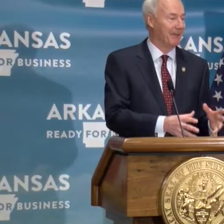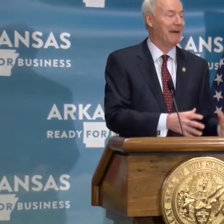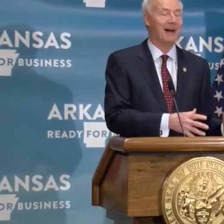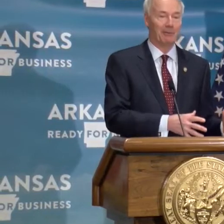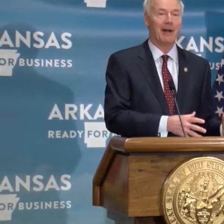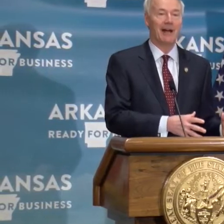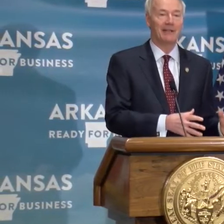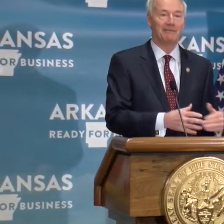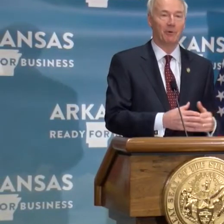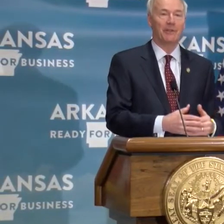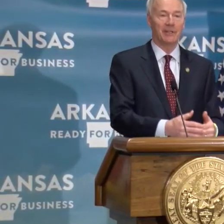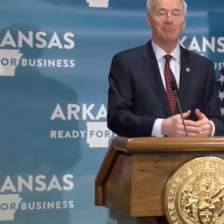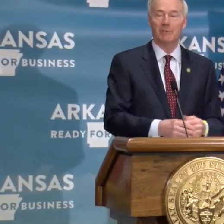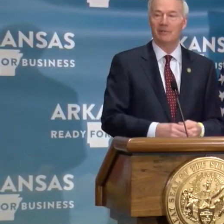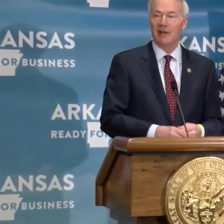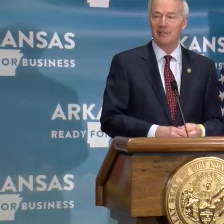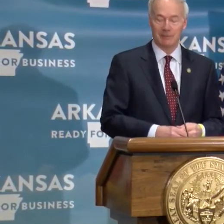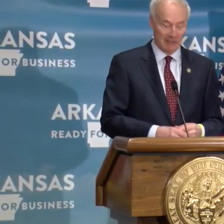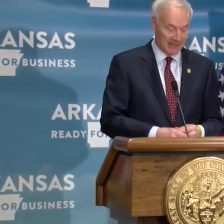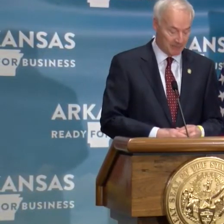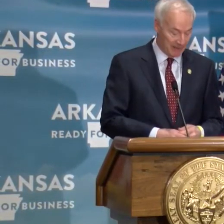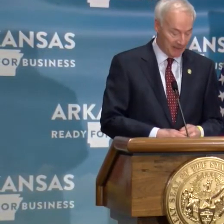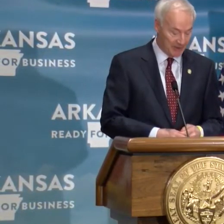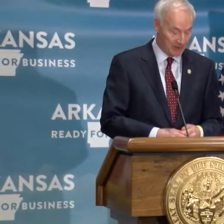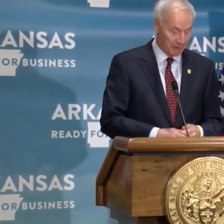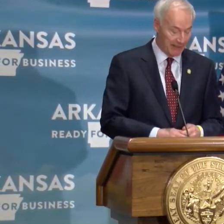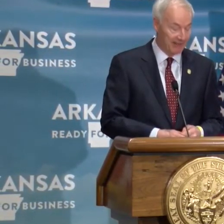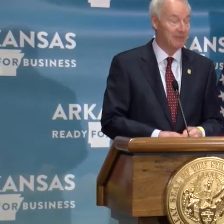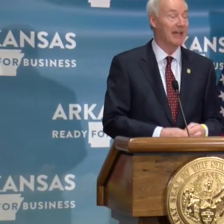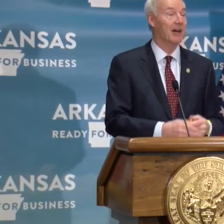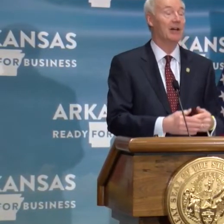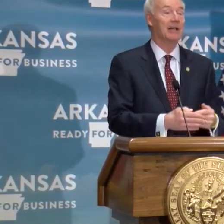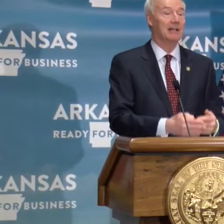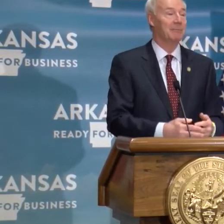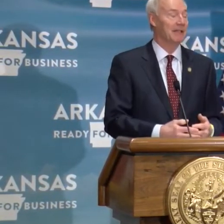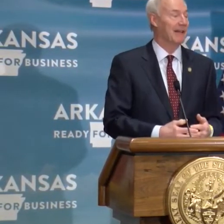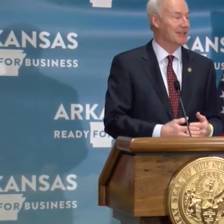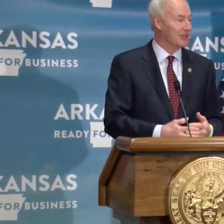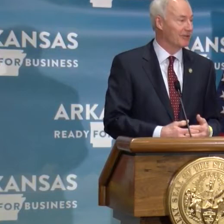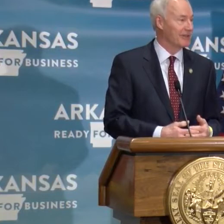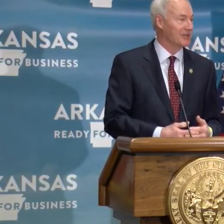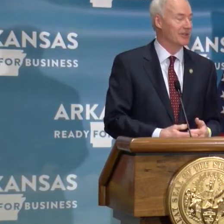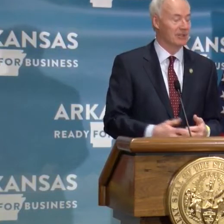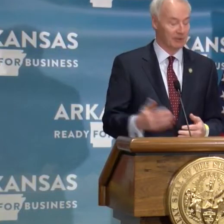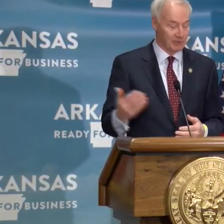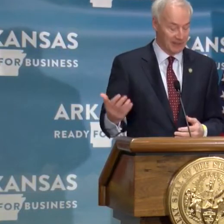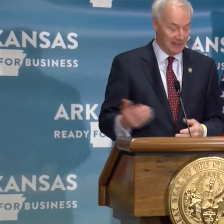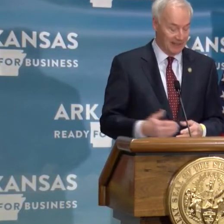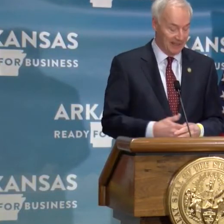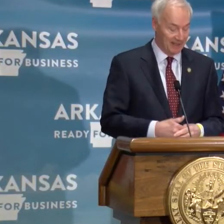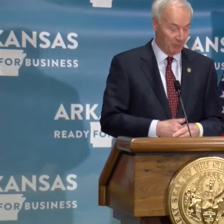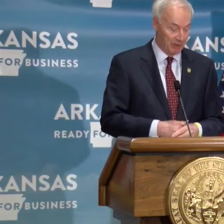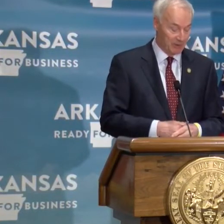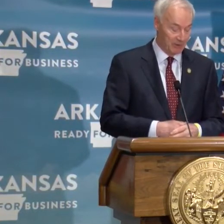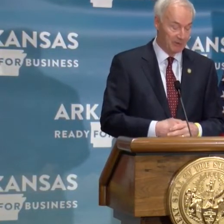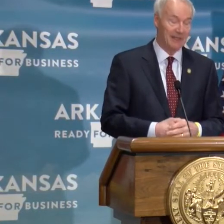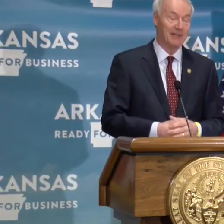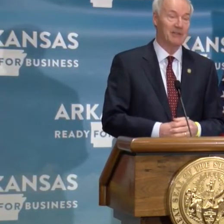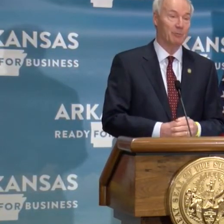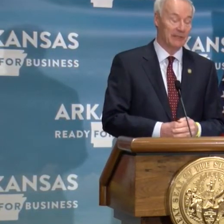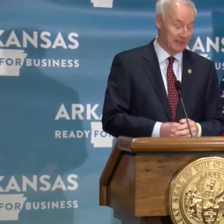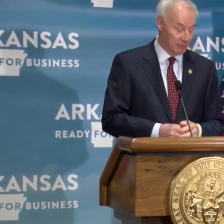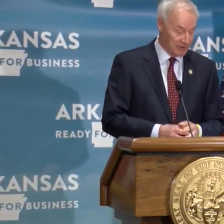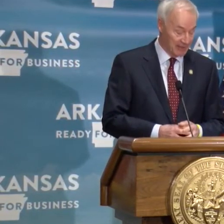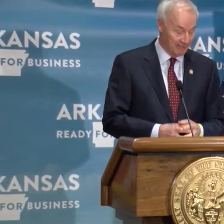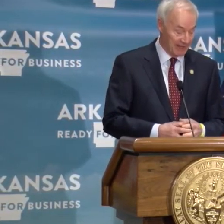probably about right for the number of hospitalized patients that we have now. But I consider this good news, and I wanted to